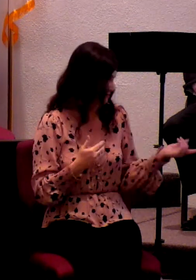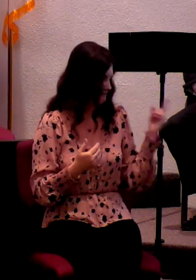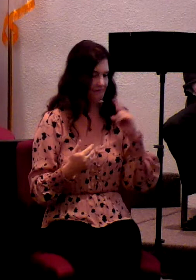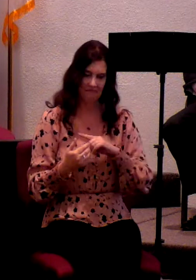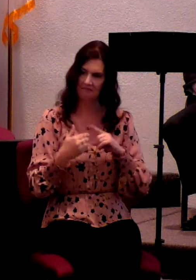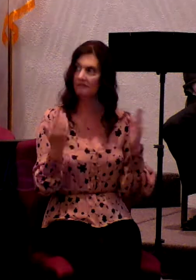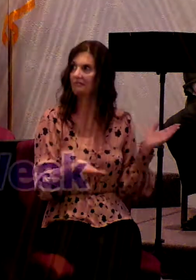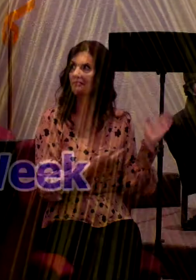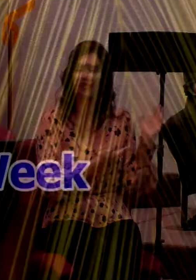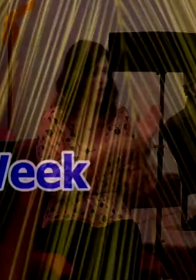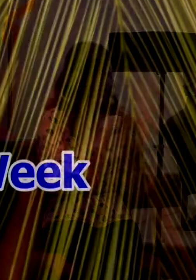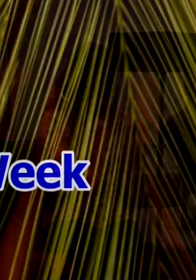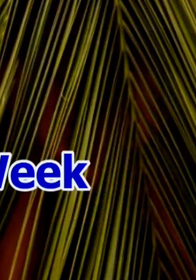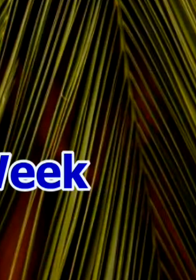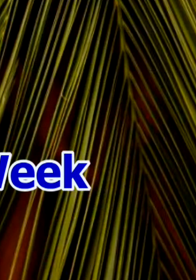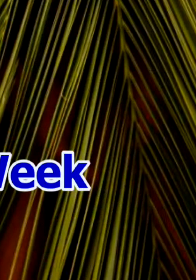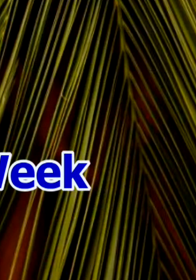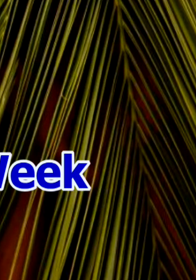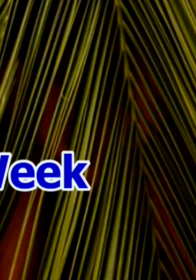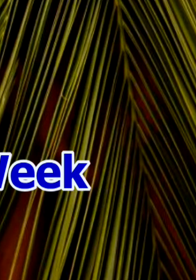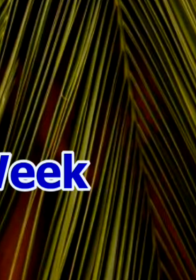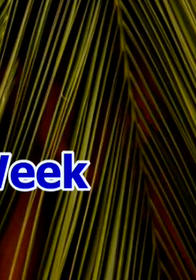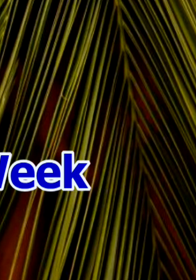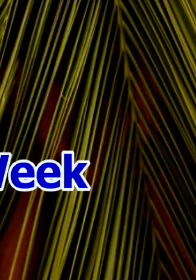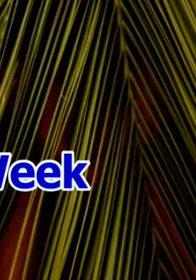look at that. No boot? Yeah.